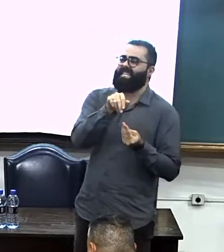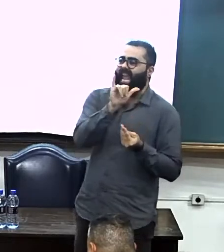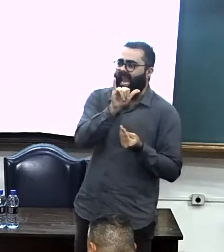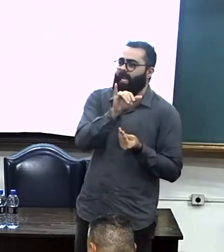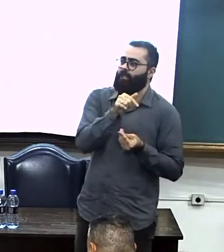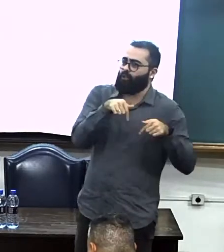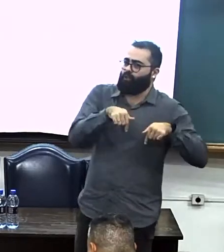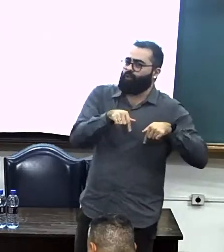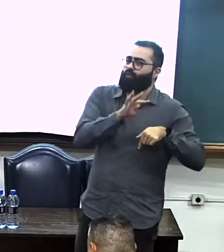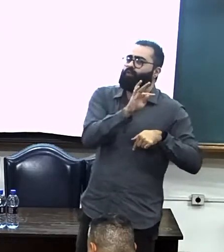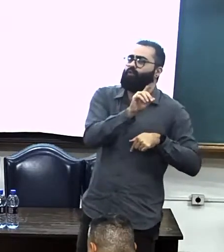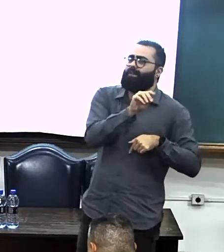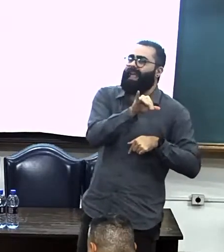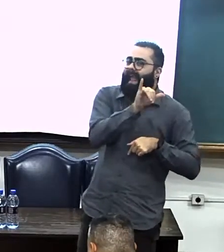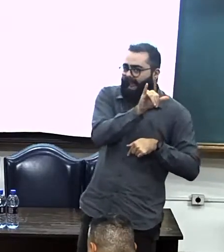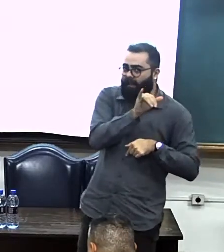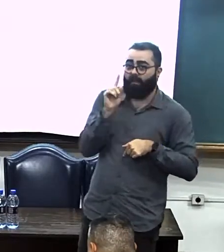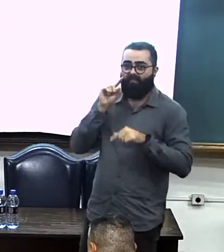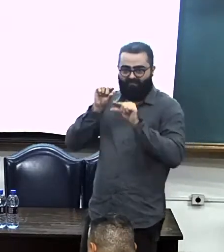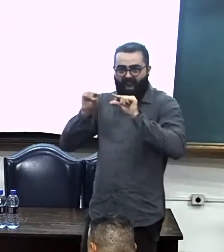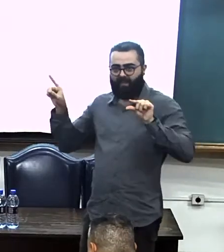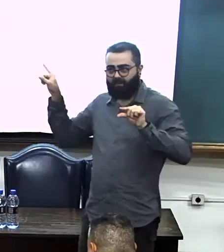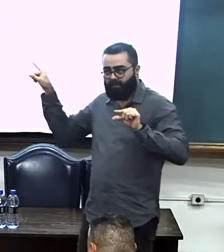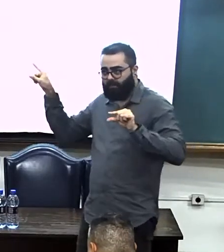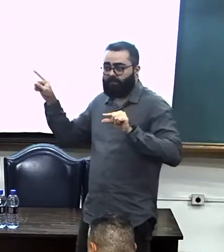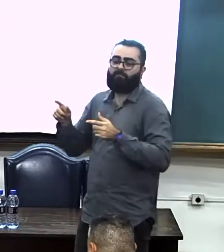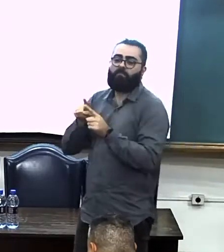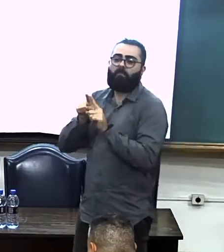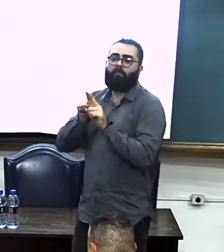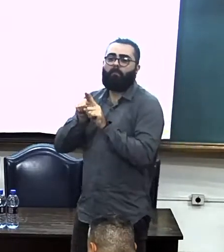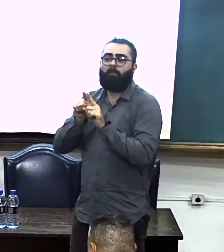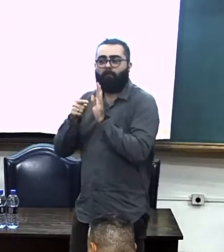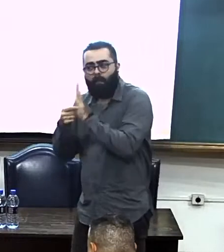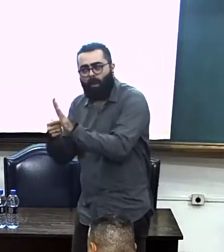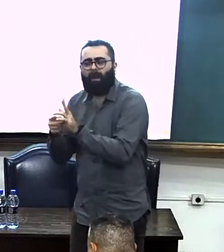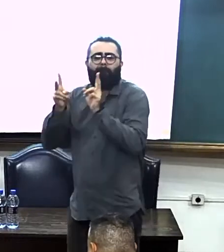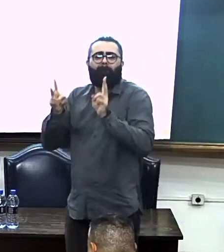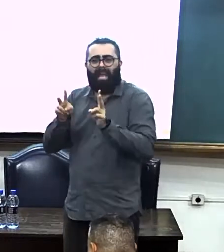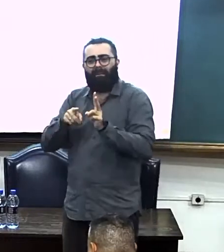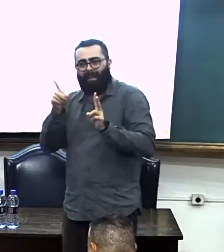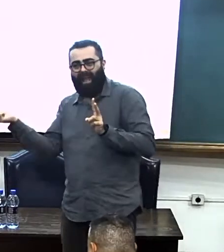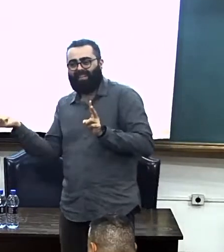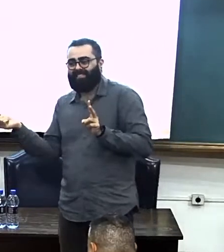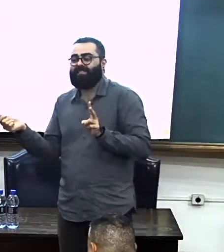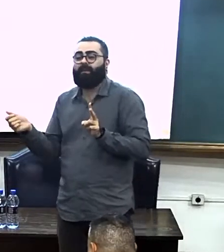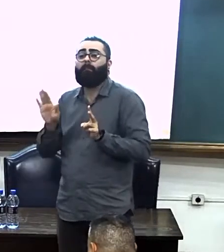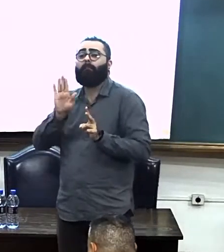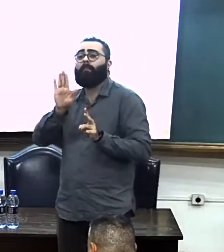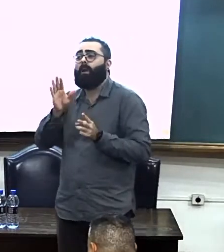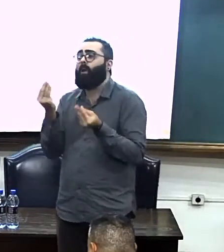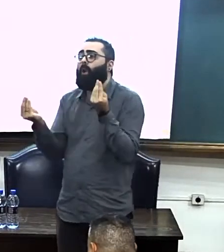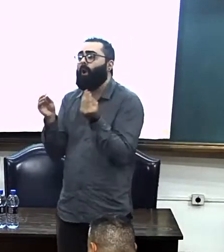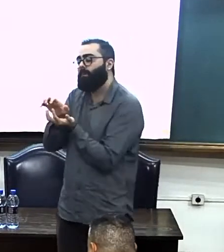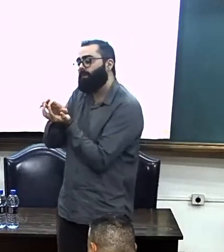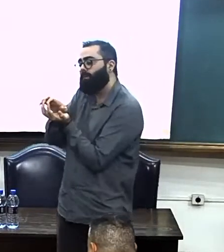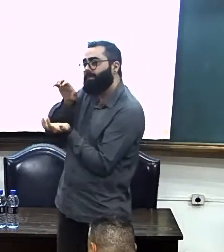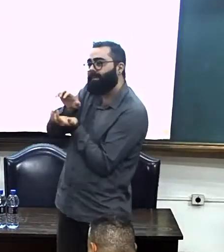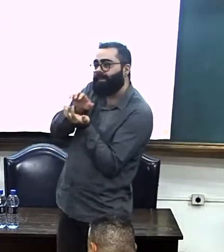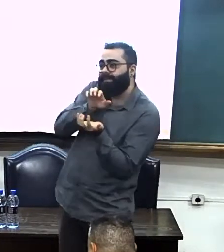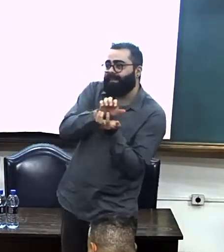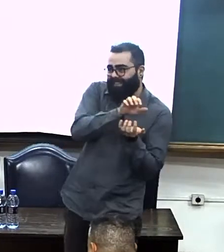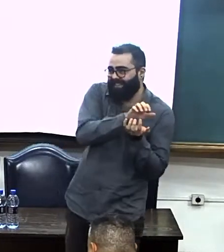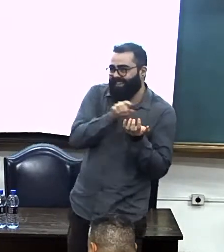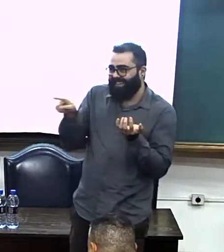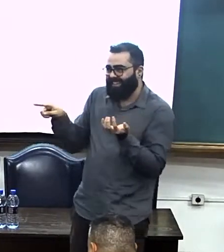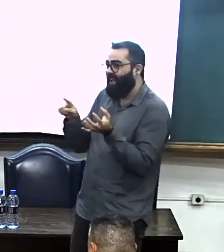O slide que vem na sequência mostra a mesma informação, né, sobre o deslocamento da mandíbula, mas